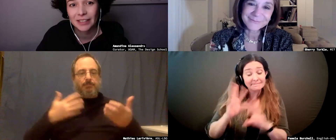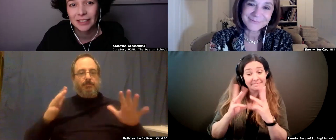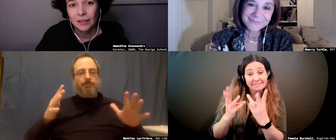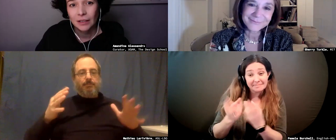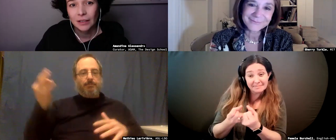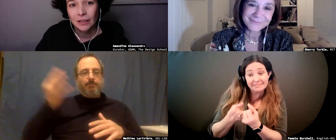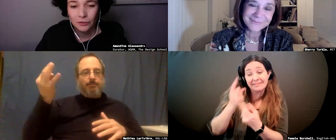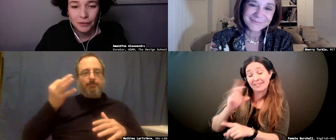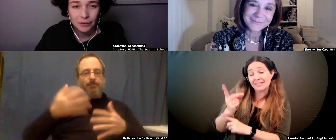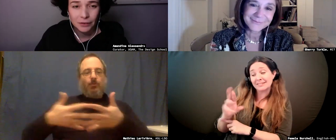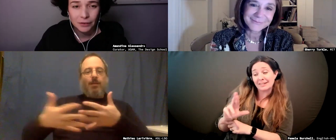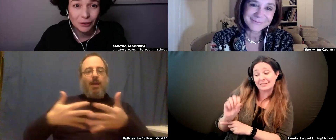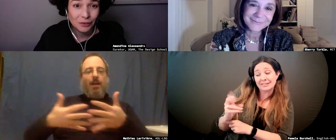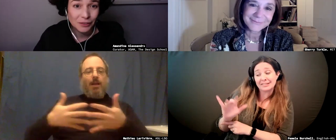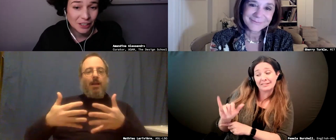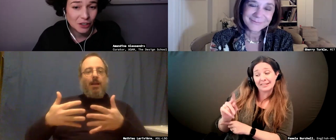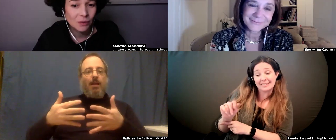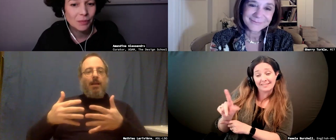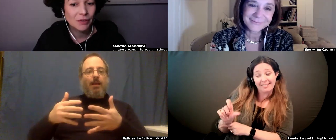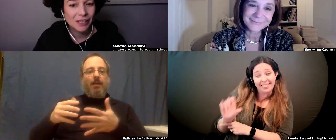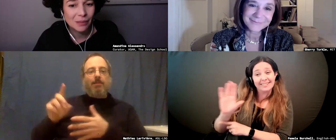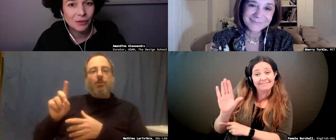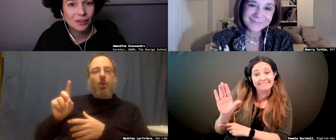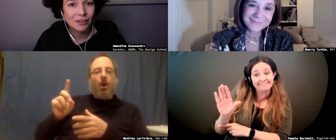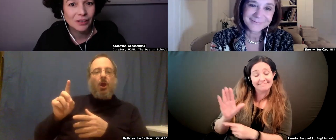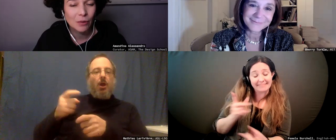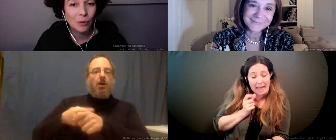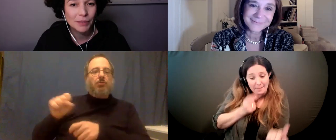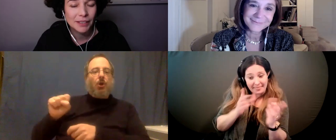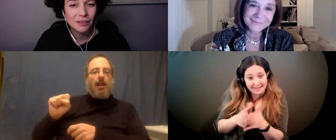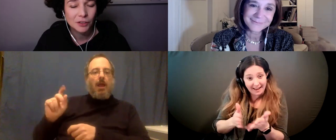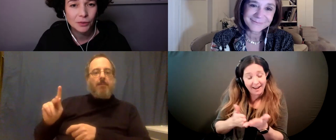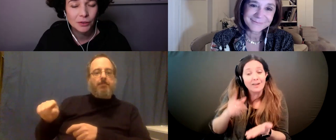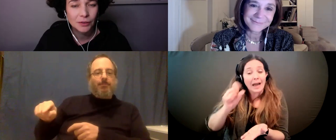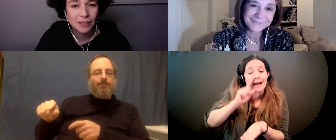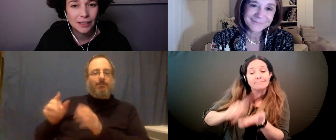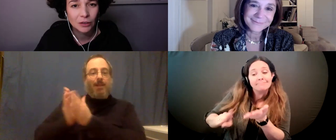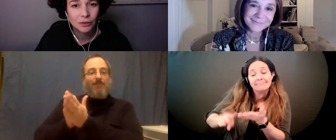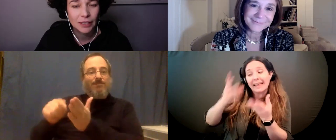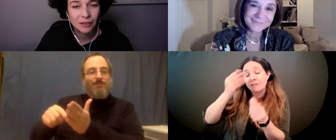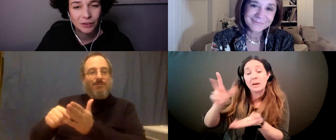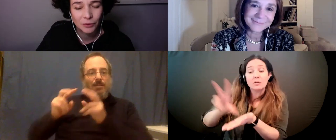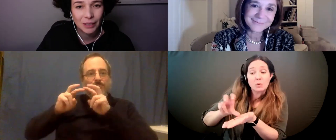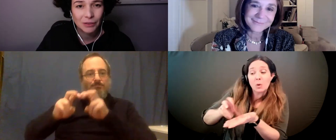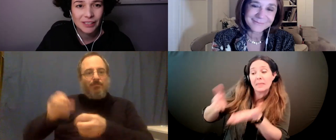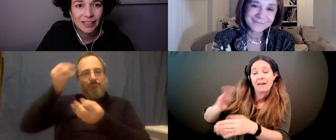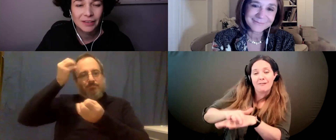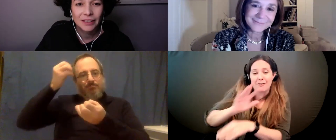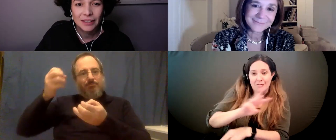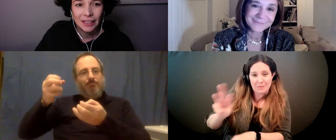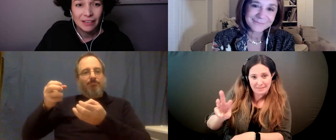Turkle's Empathy Diary. The conversation will be available on our website soon, so that's